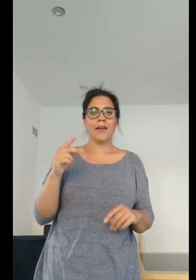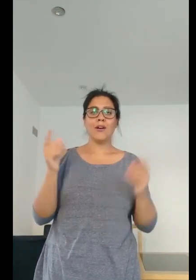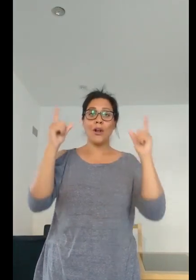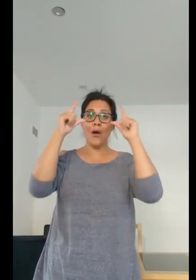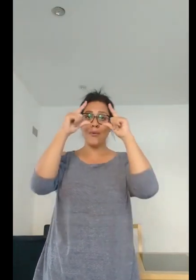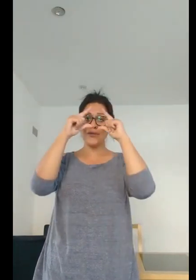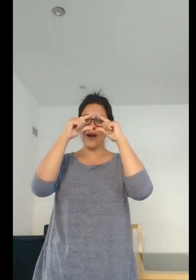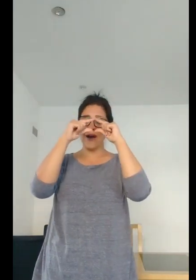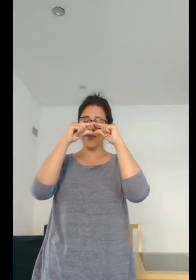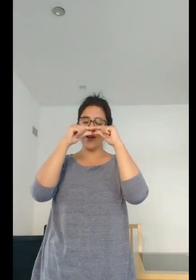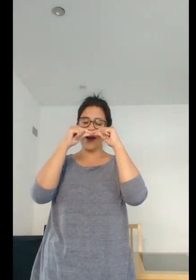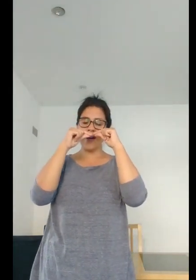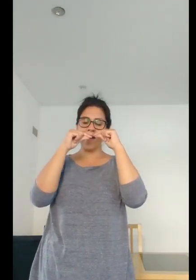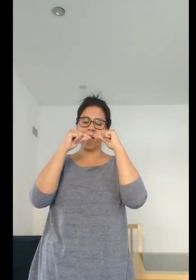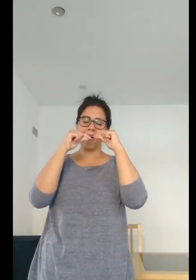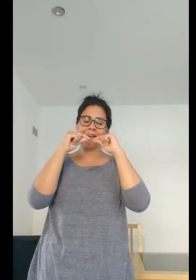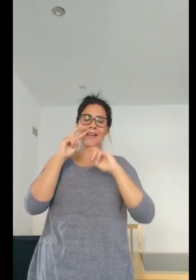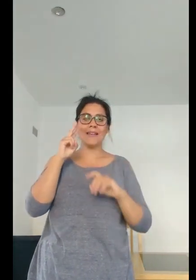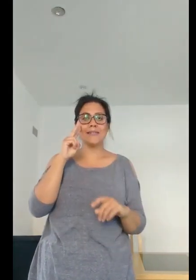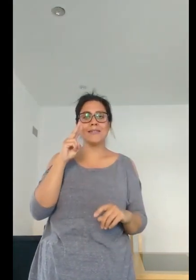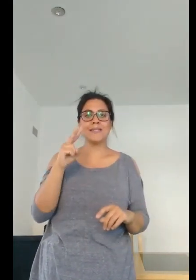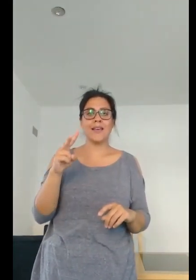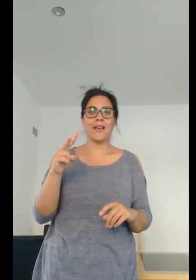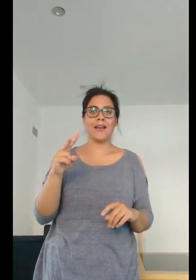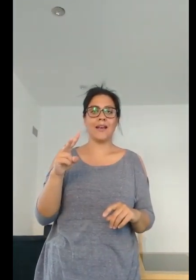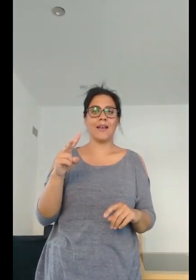We close our eyes to see